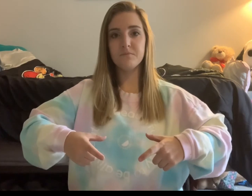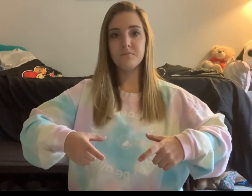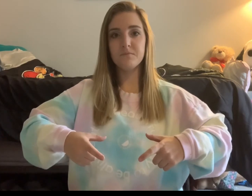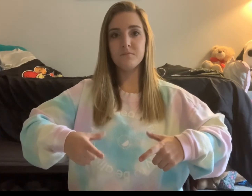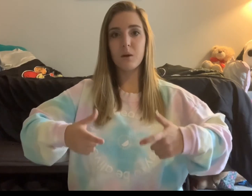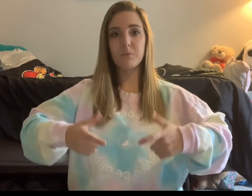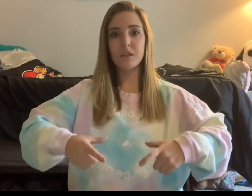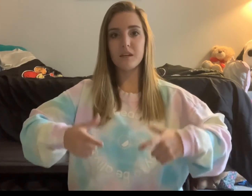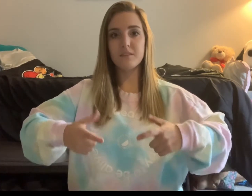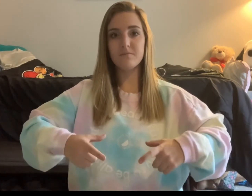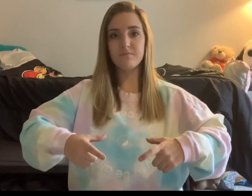Plate.